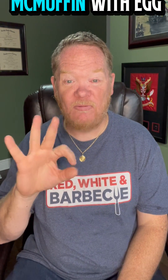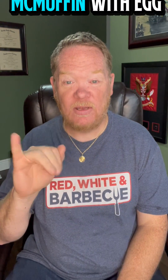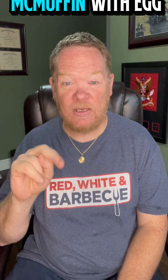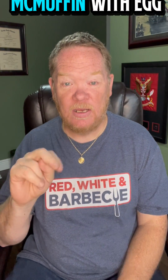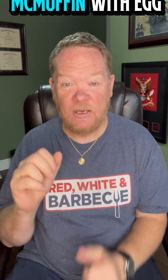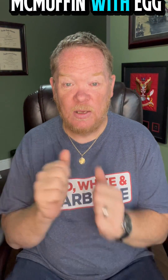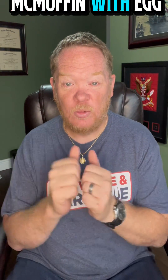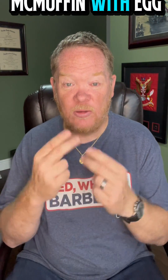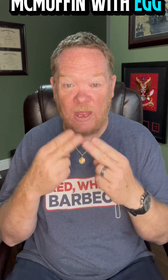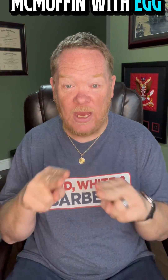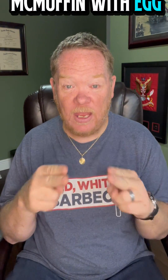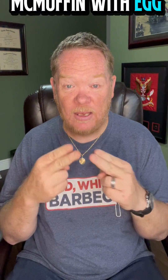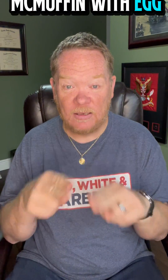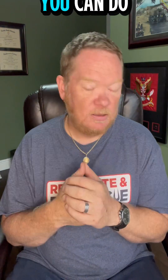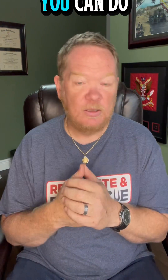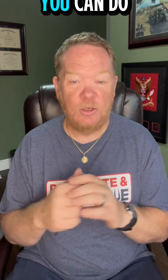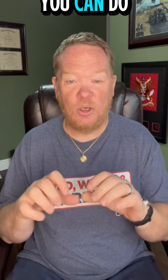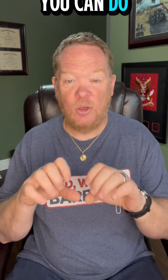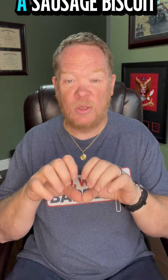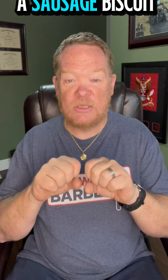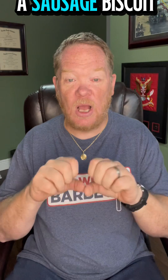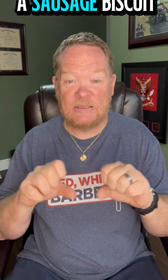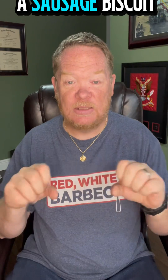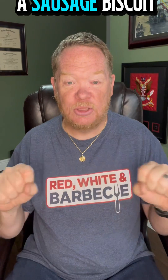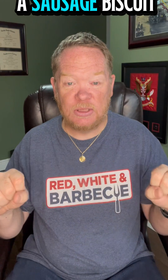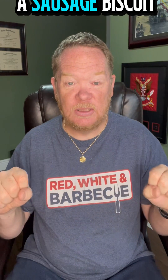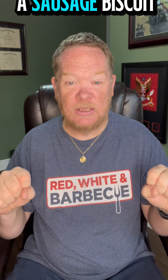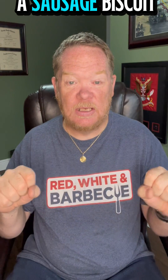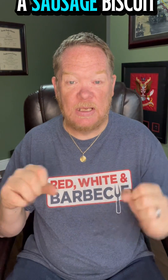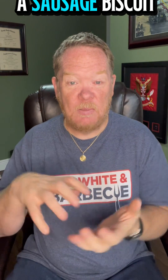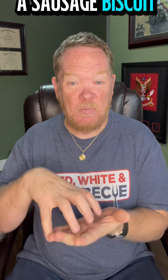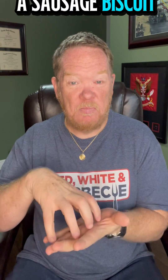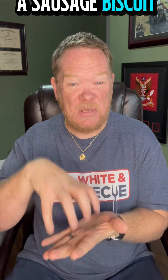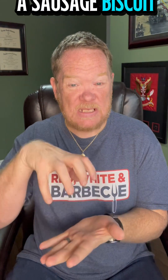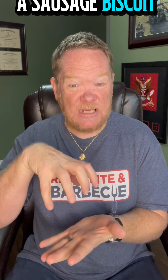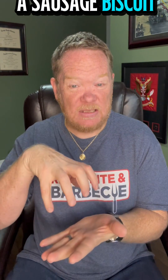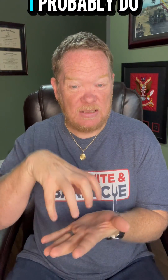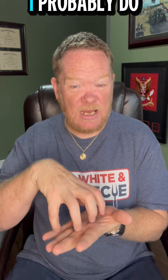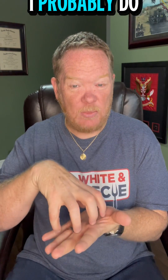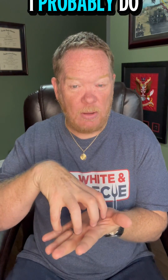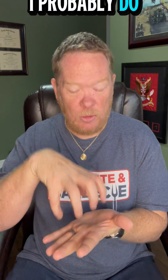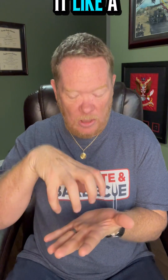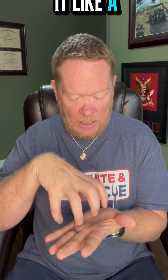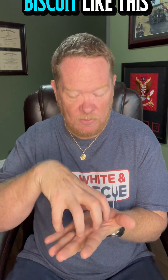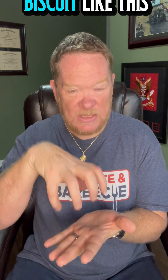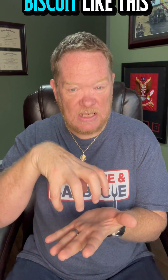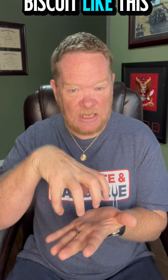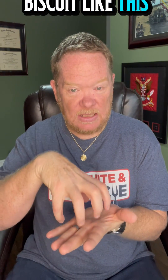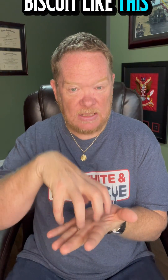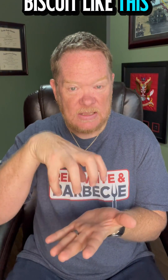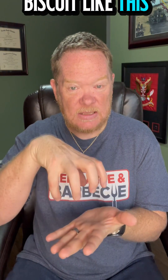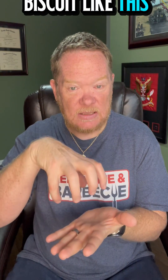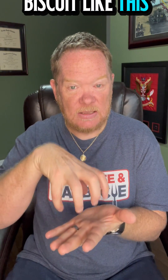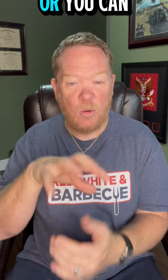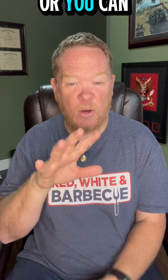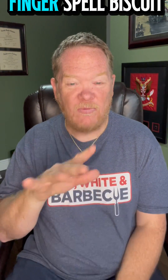McMuffin with egg. You can do a sausage biscuit. I'd probably do it like a biscuit like this. Or you can finger